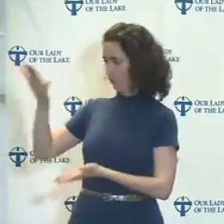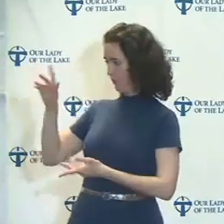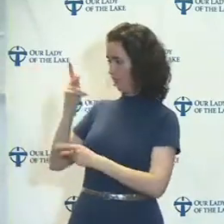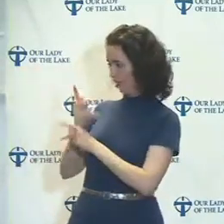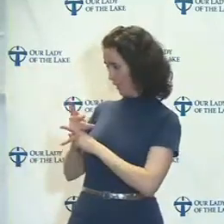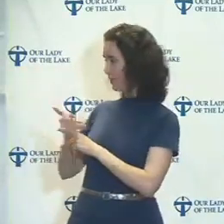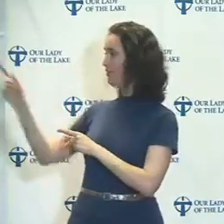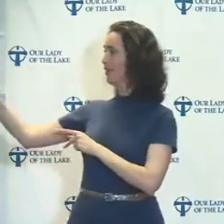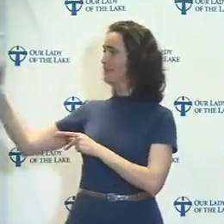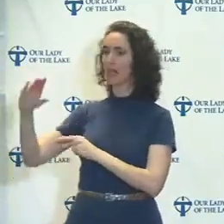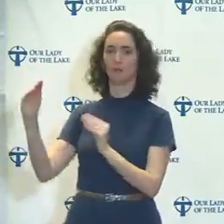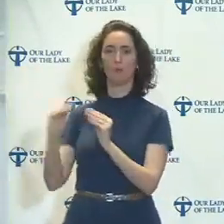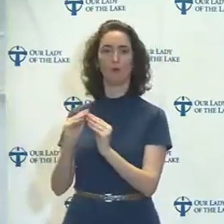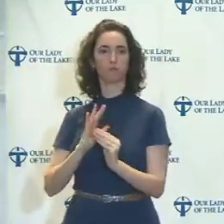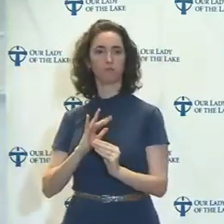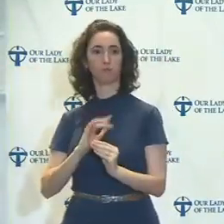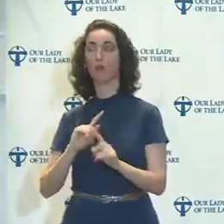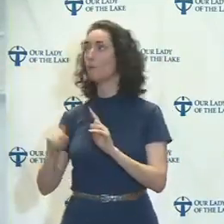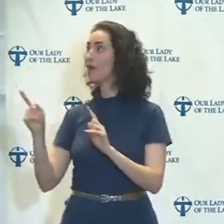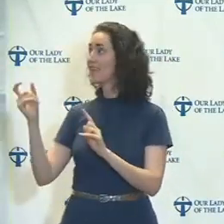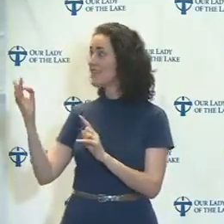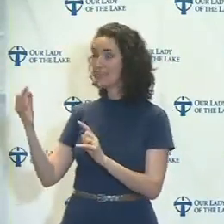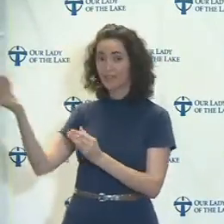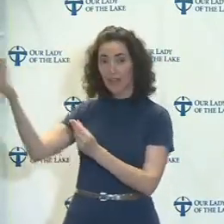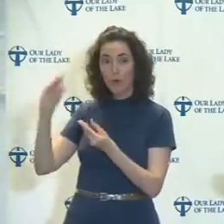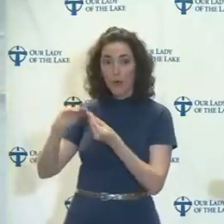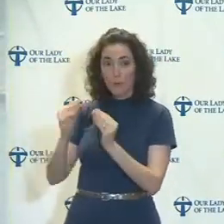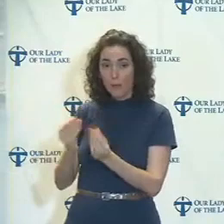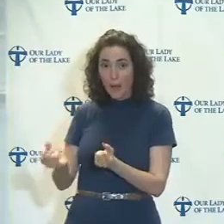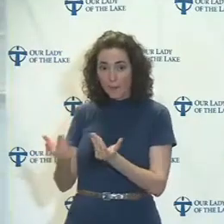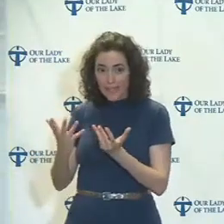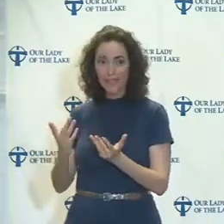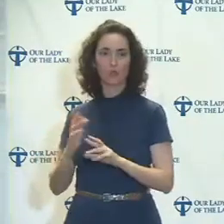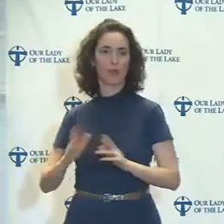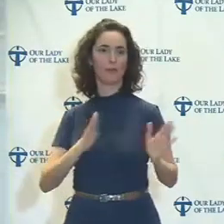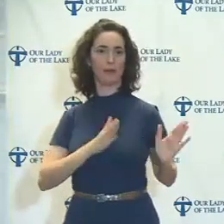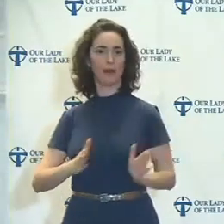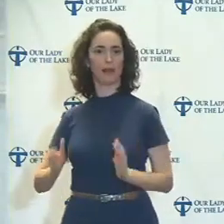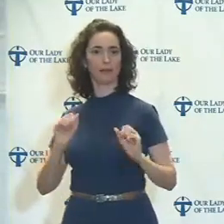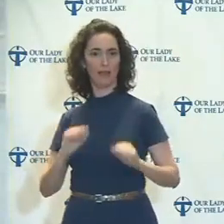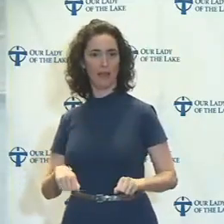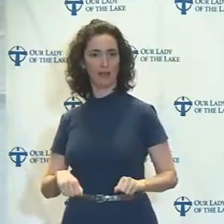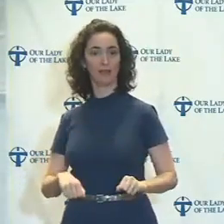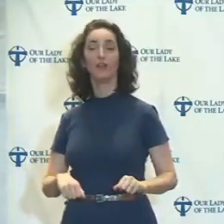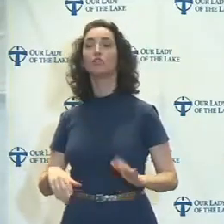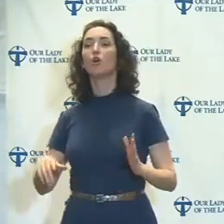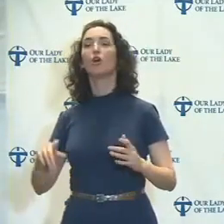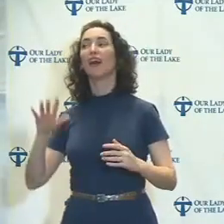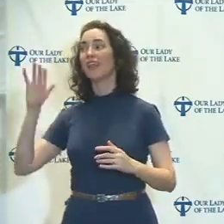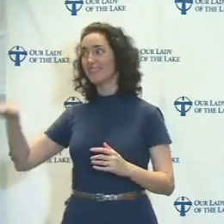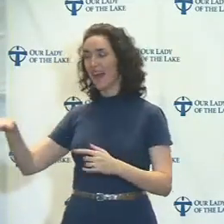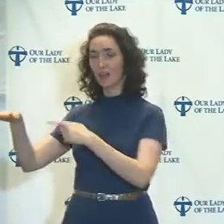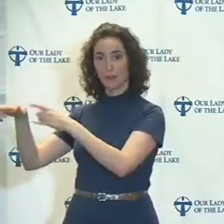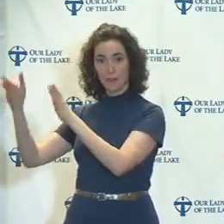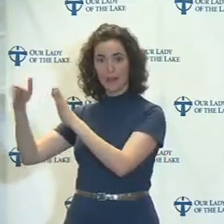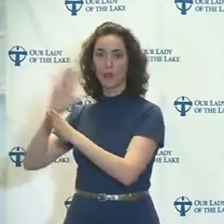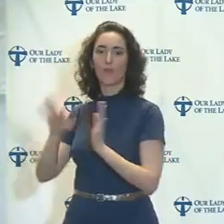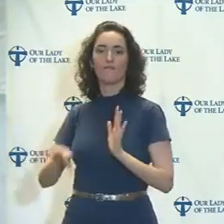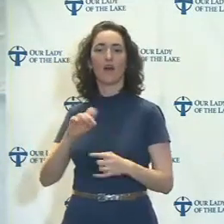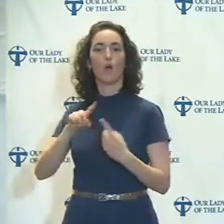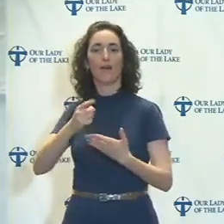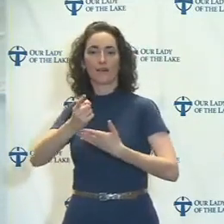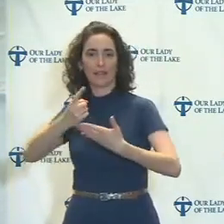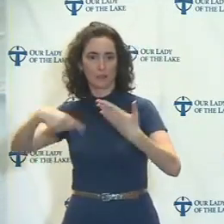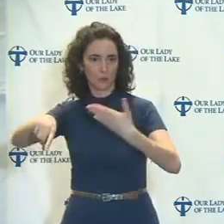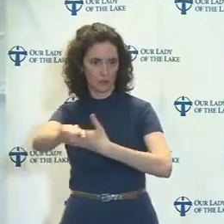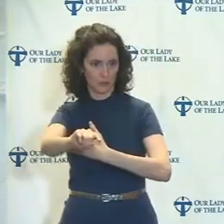that we can put our plan together around that. So that's what we know about next week at this point,